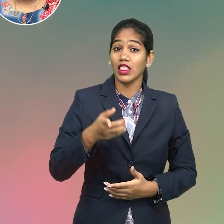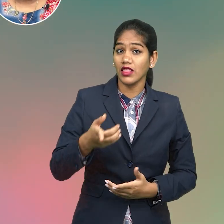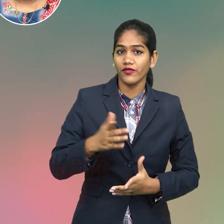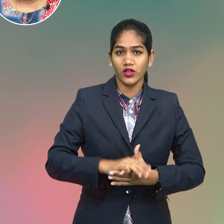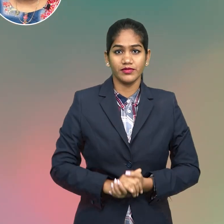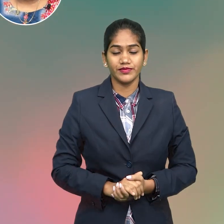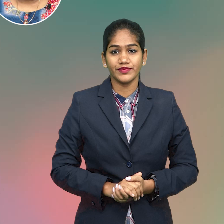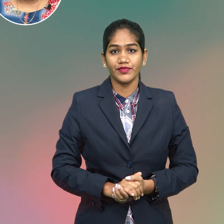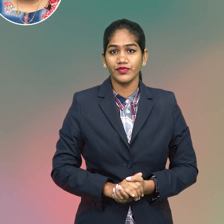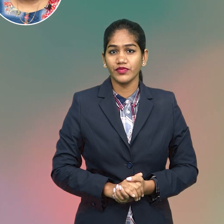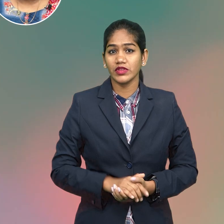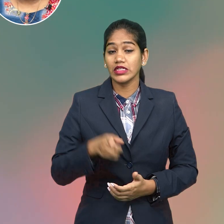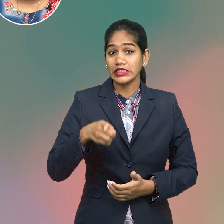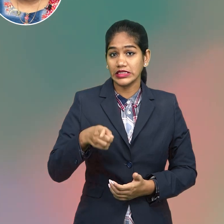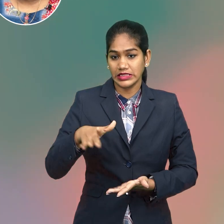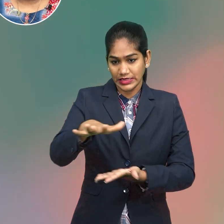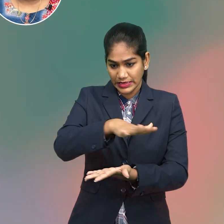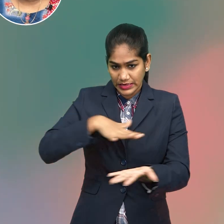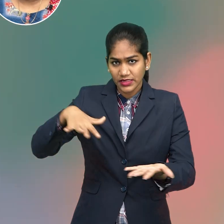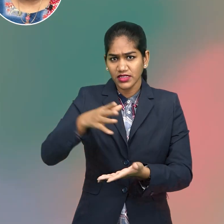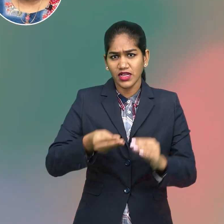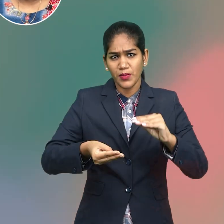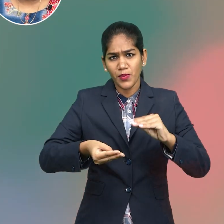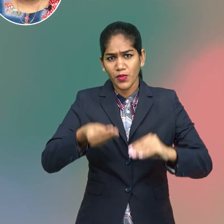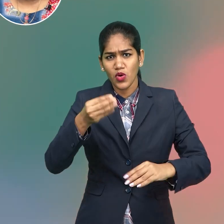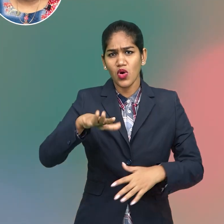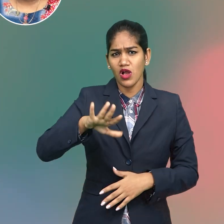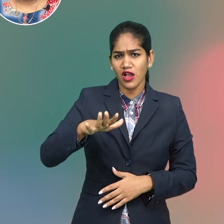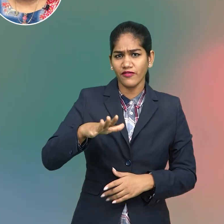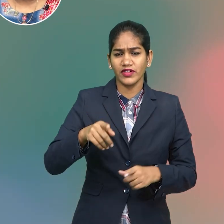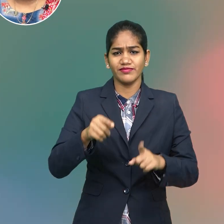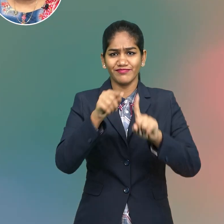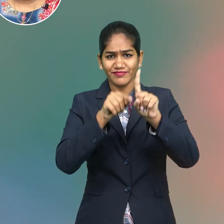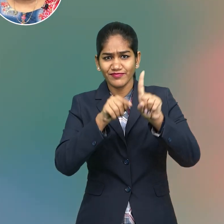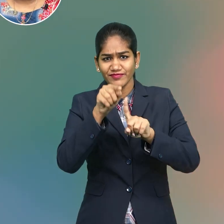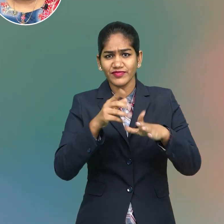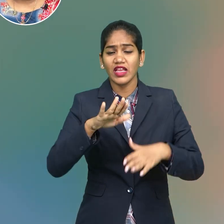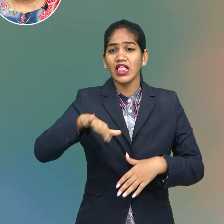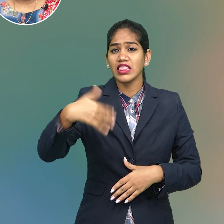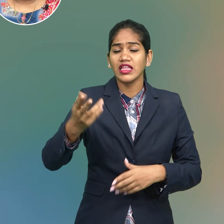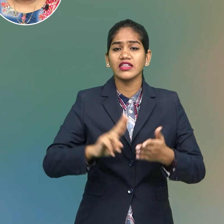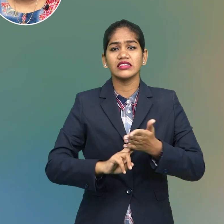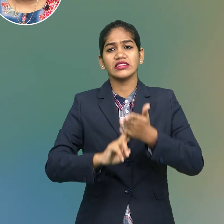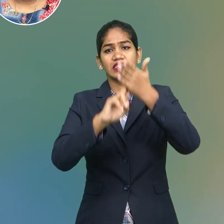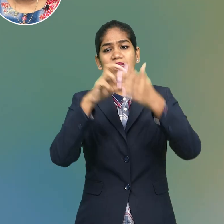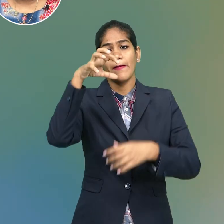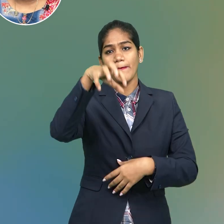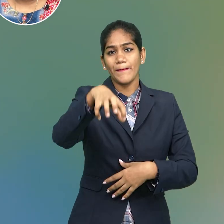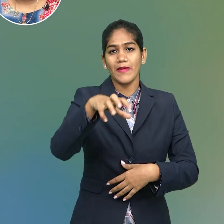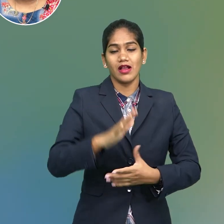Therefore, this region has a higher average temperature than the northern